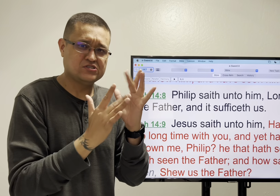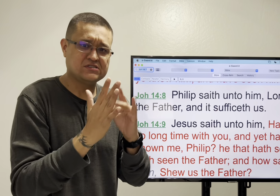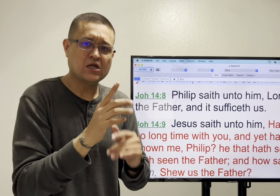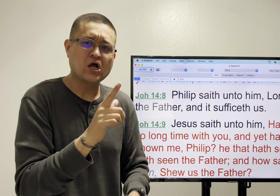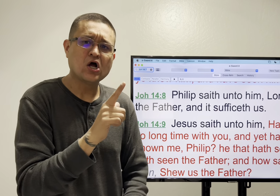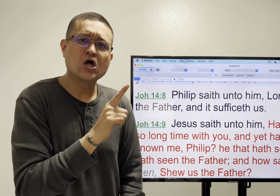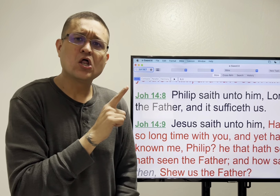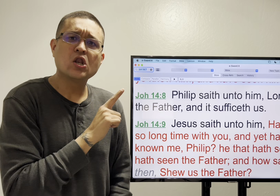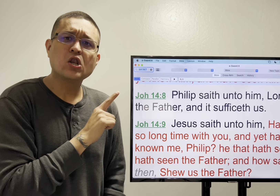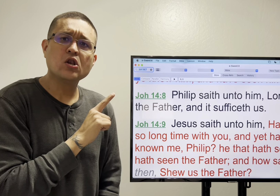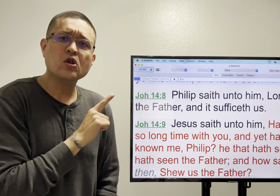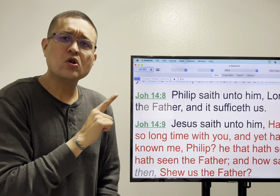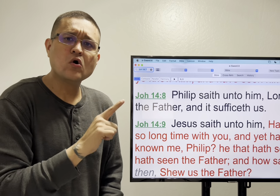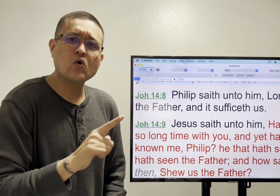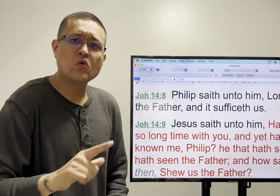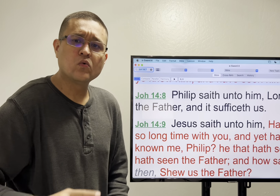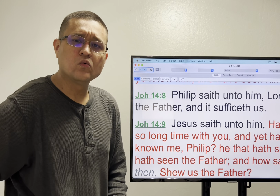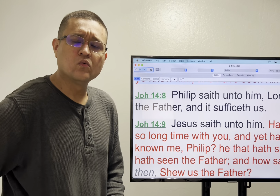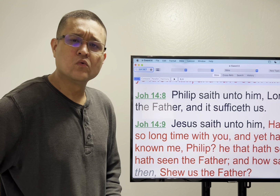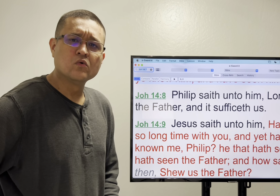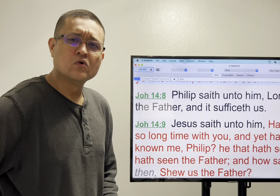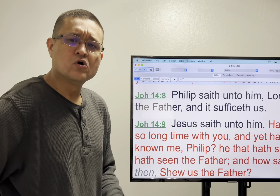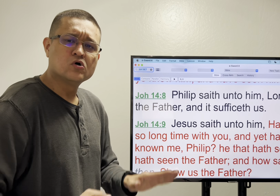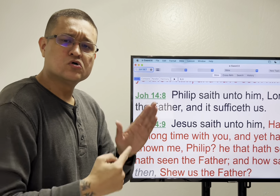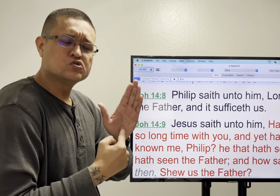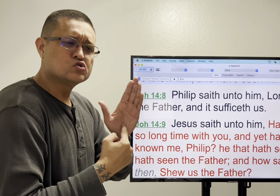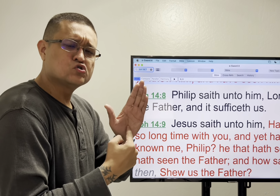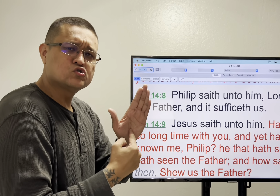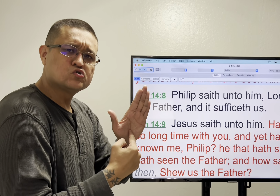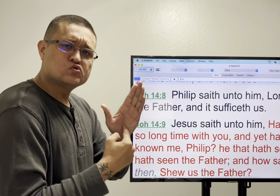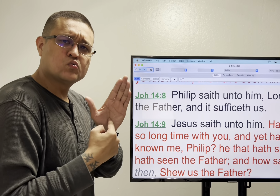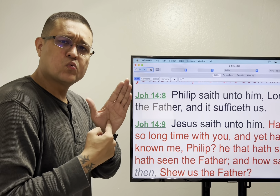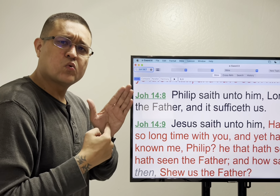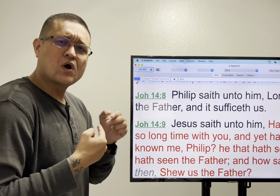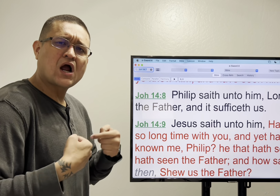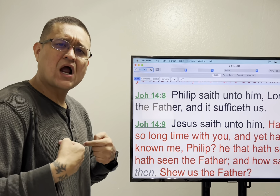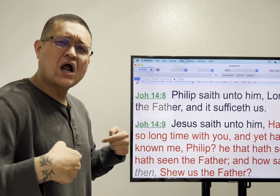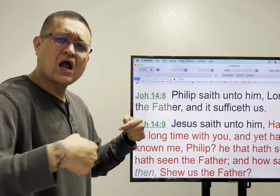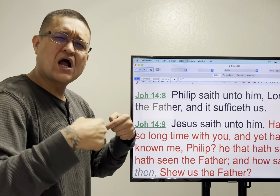saith unto him, saith unto Jesus, Lord,